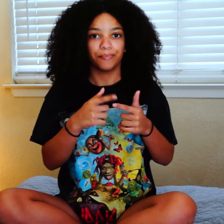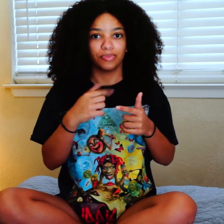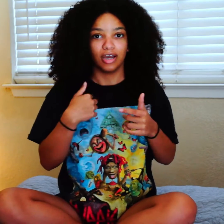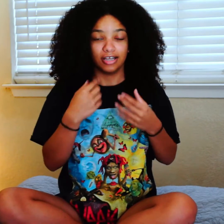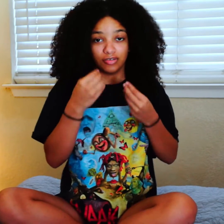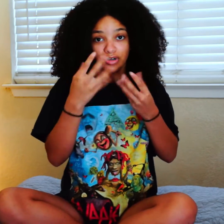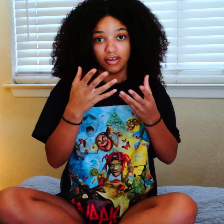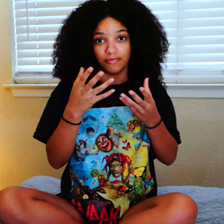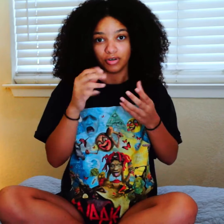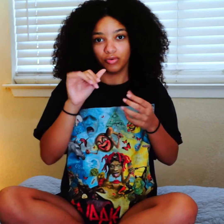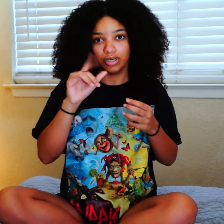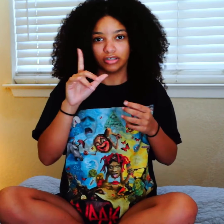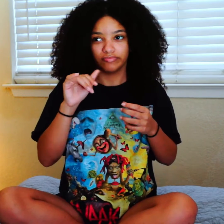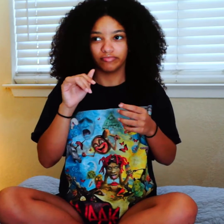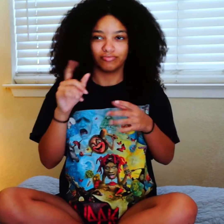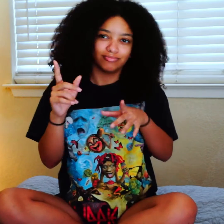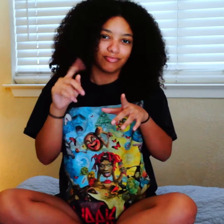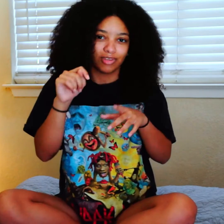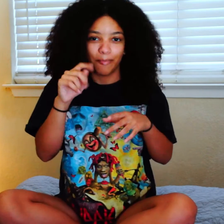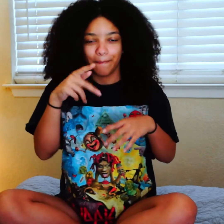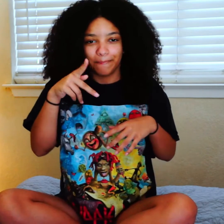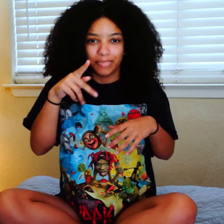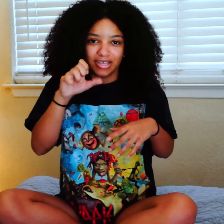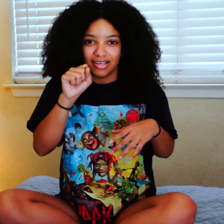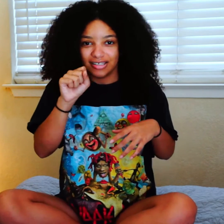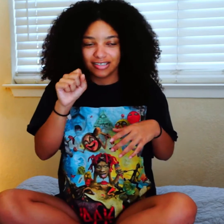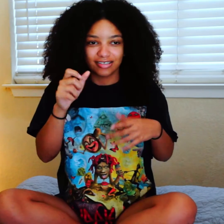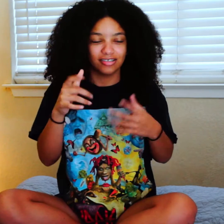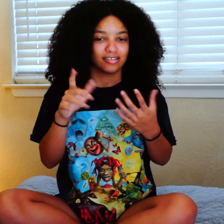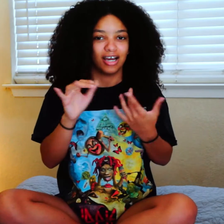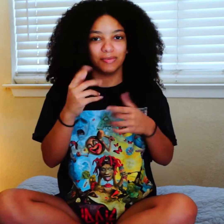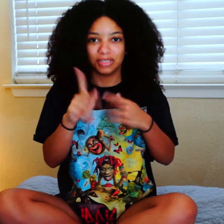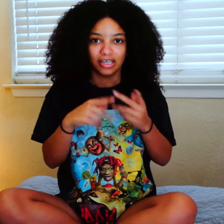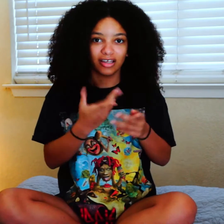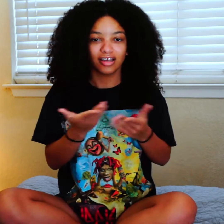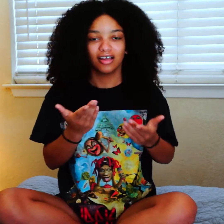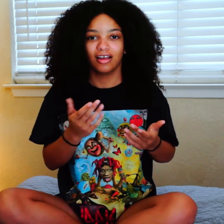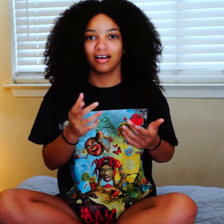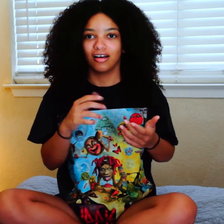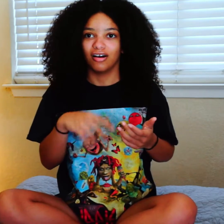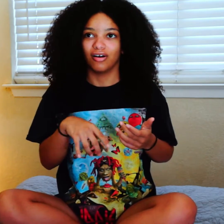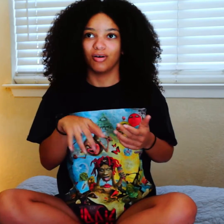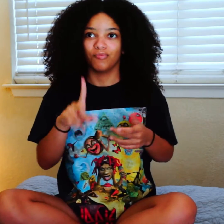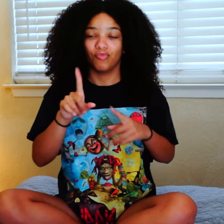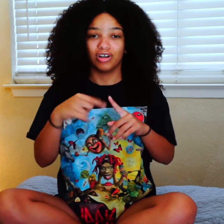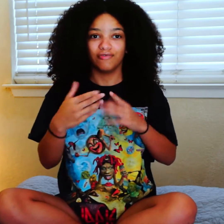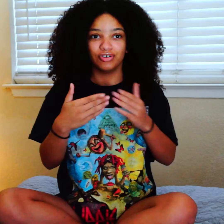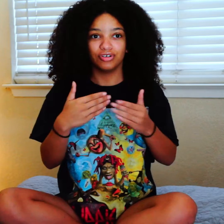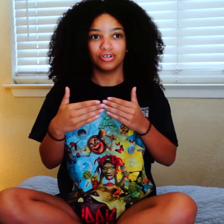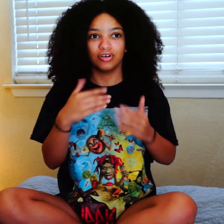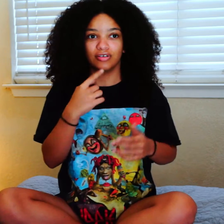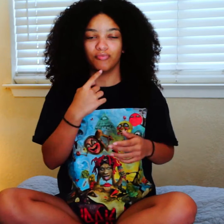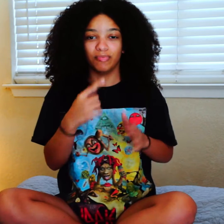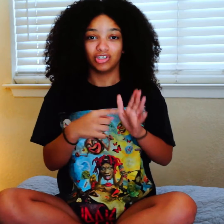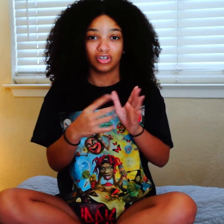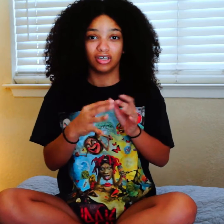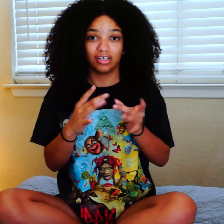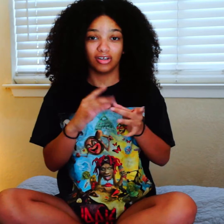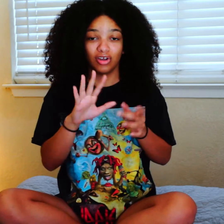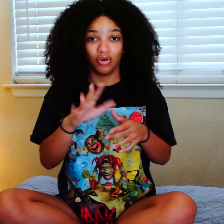I just want to give a quick PS type thing. Whenever you're mentioning